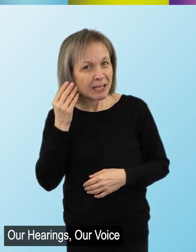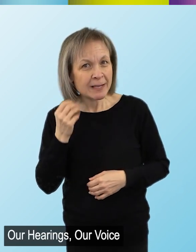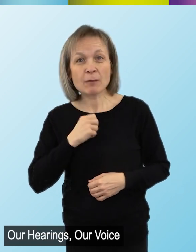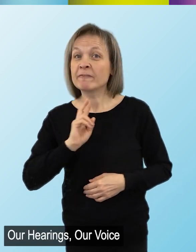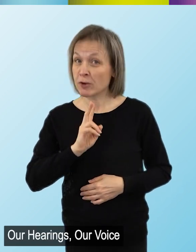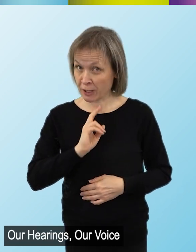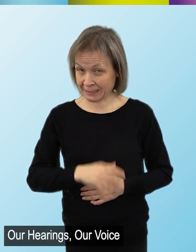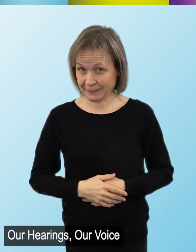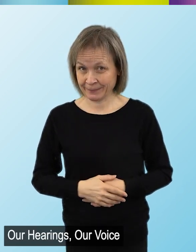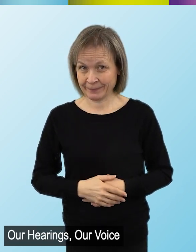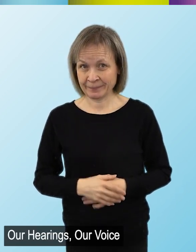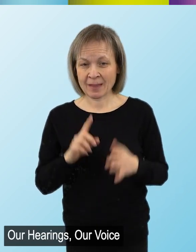Our hearings, our voice.